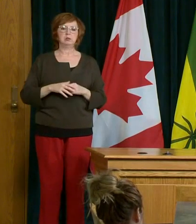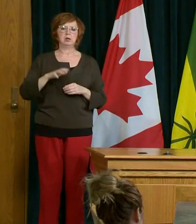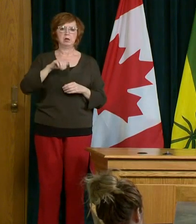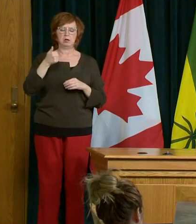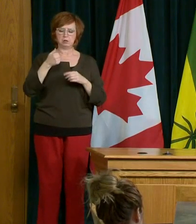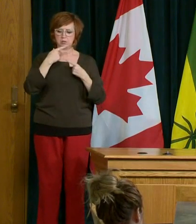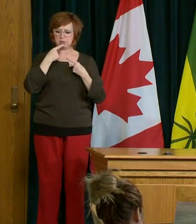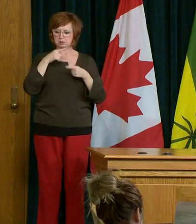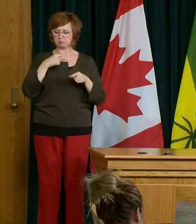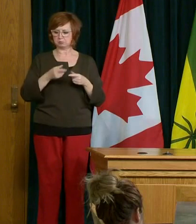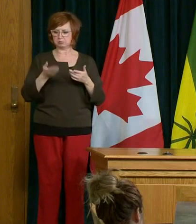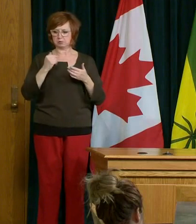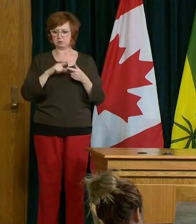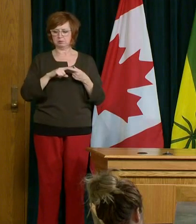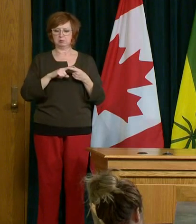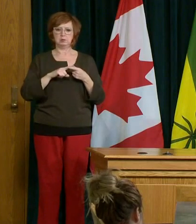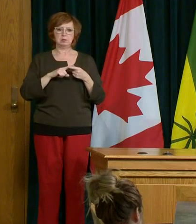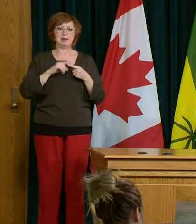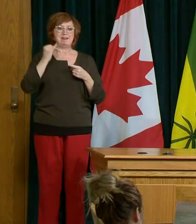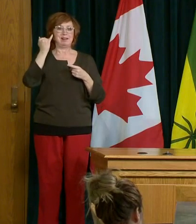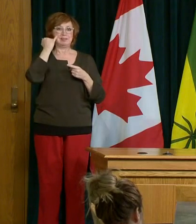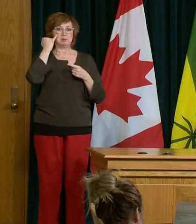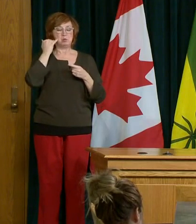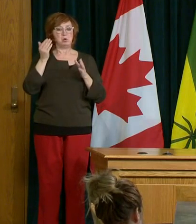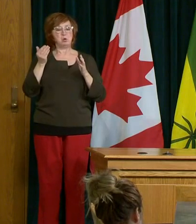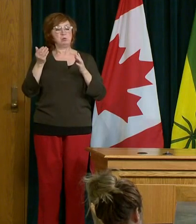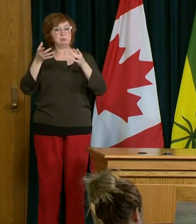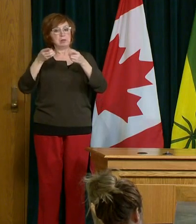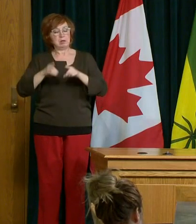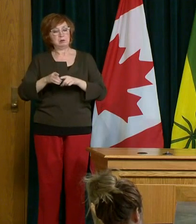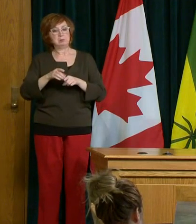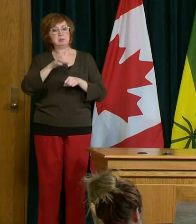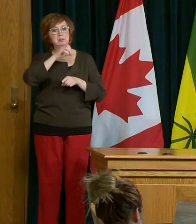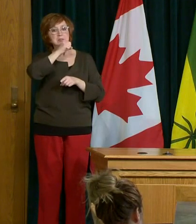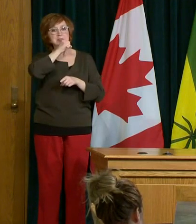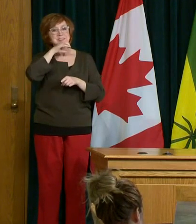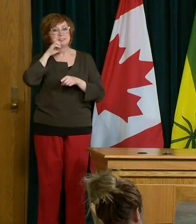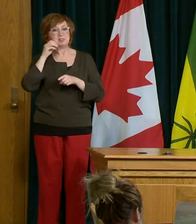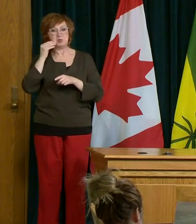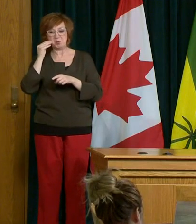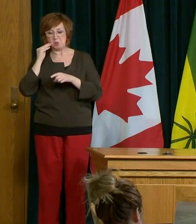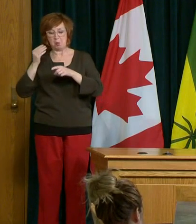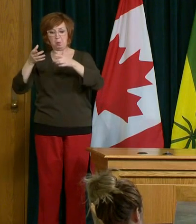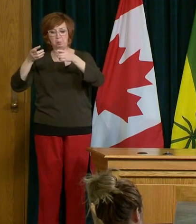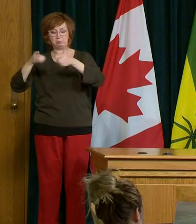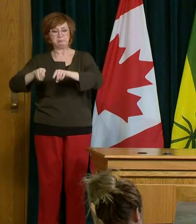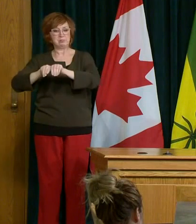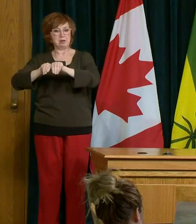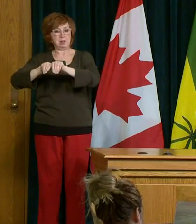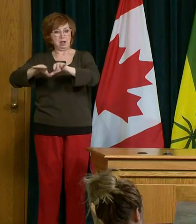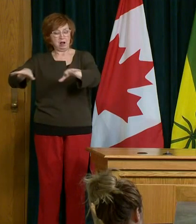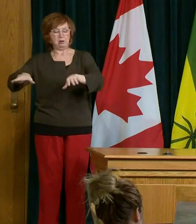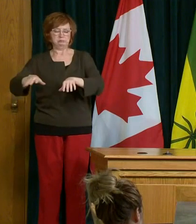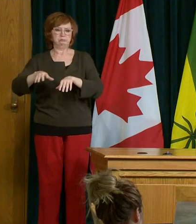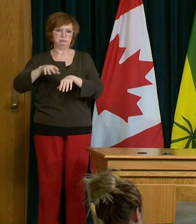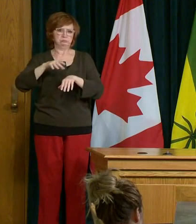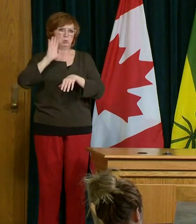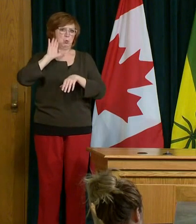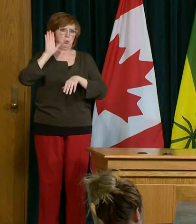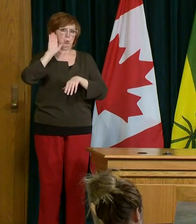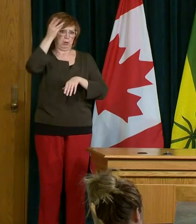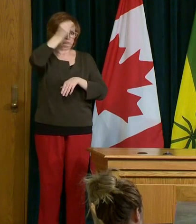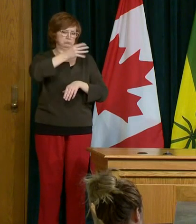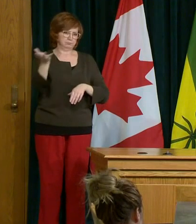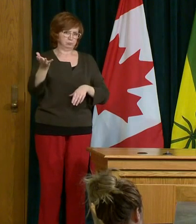obviously announce outbreaks in personal care homes and homeless shelters and other settings like corrections where there are vulnerable populations. And as you